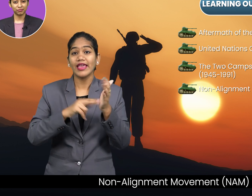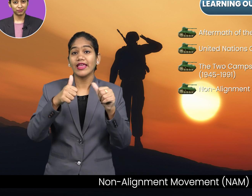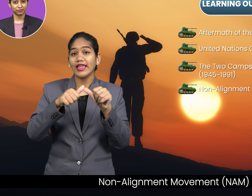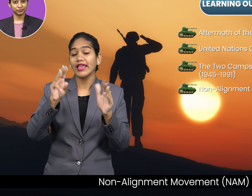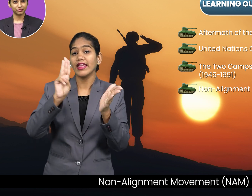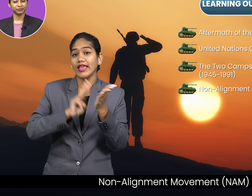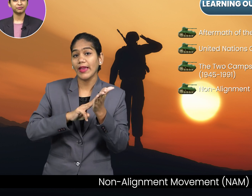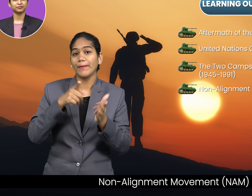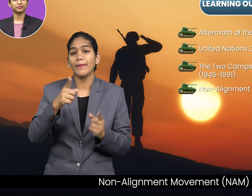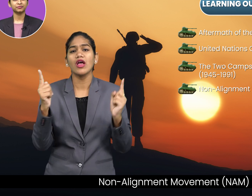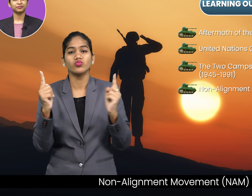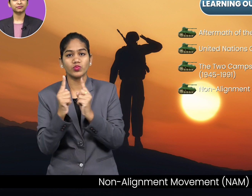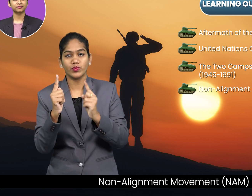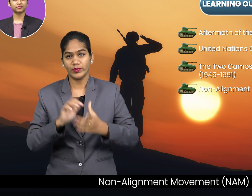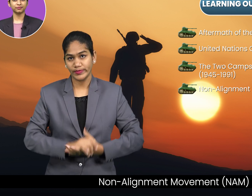NAM.